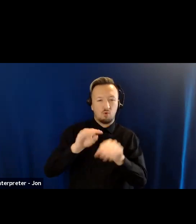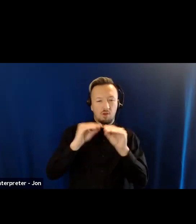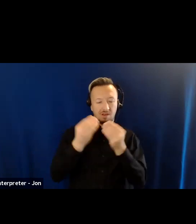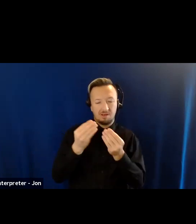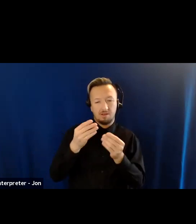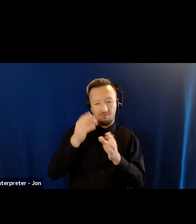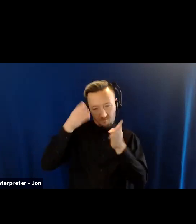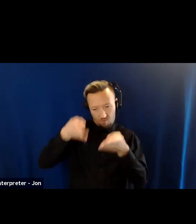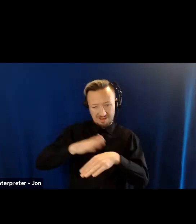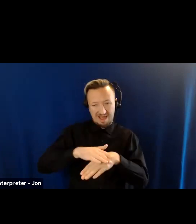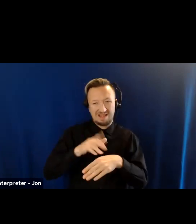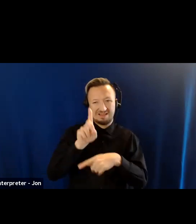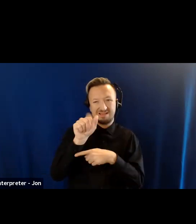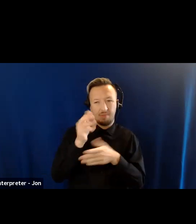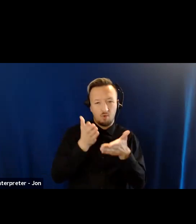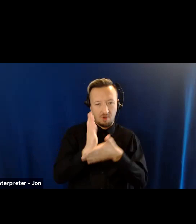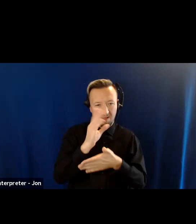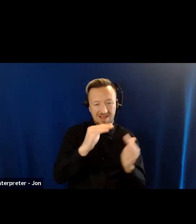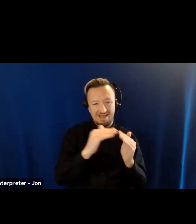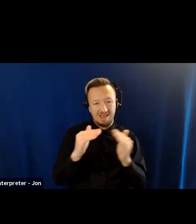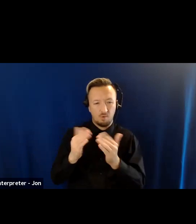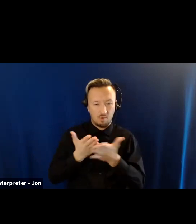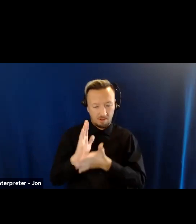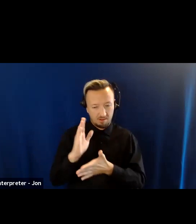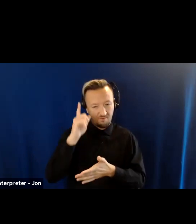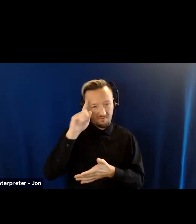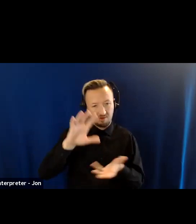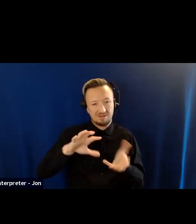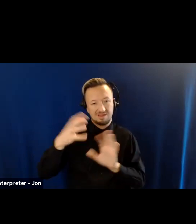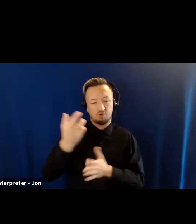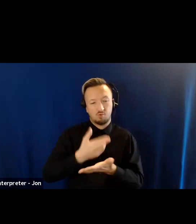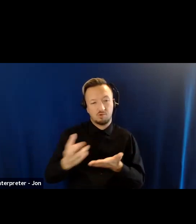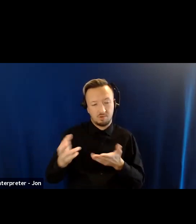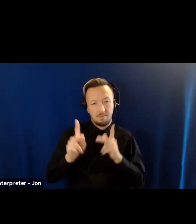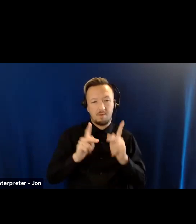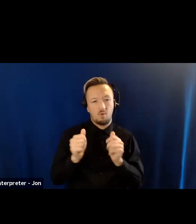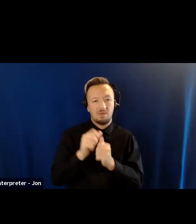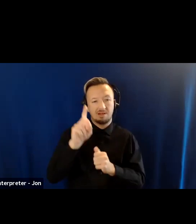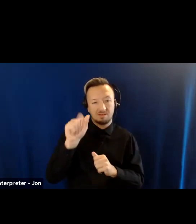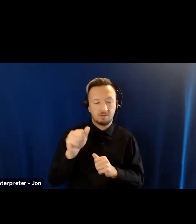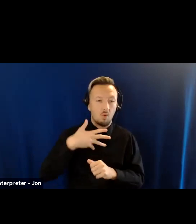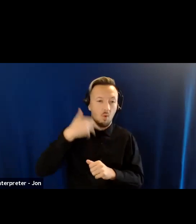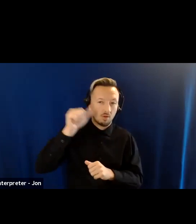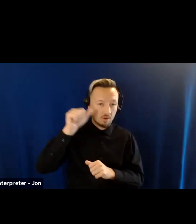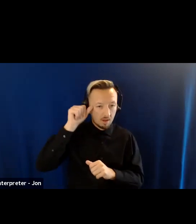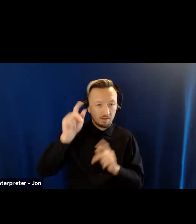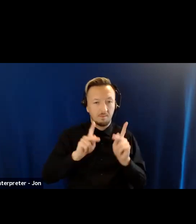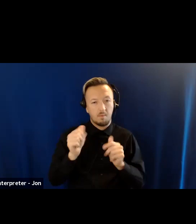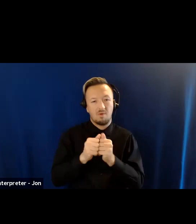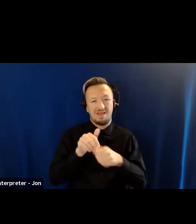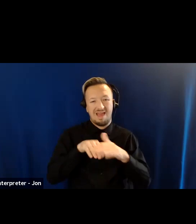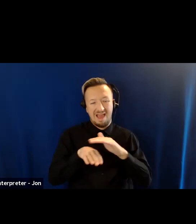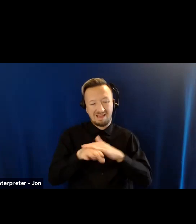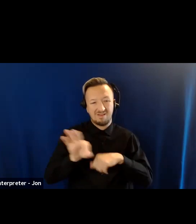disability rights and equal access to disaster resources and services for people with disabilities, older adults, and people with access and